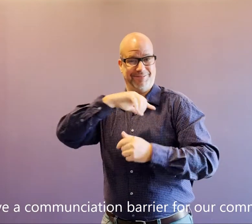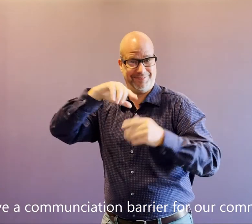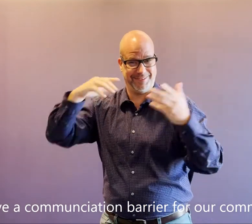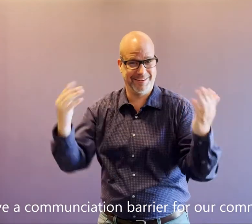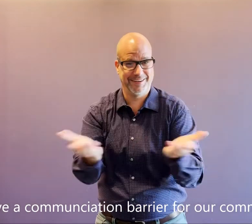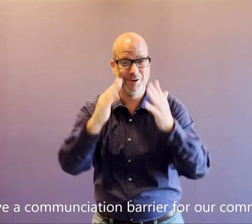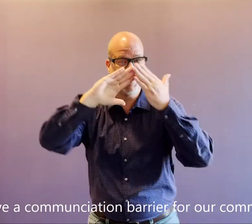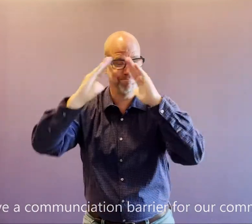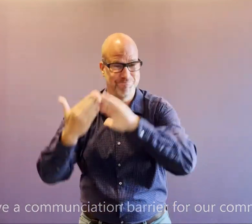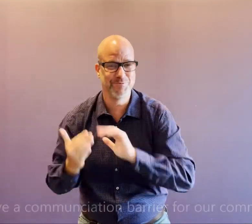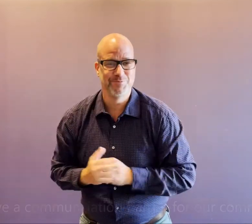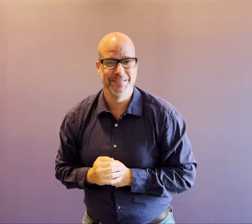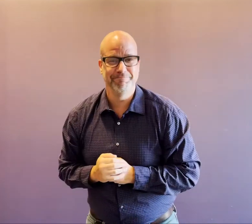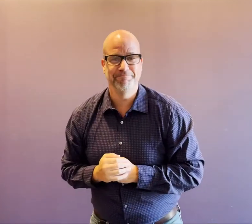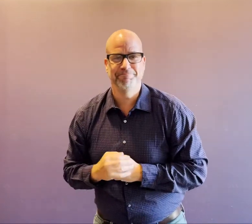communication barrier for our community.